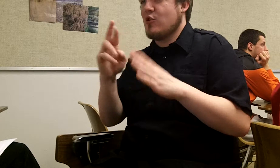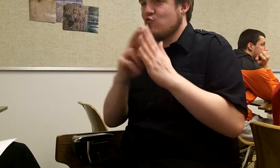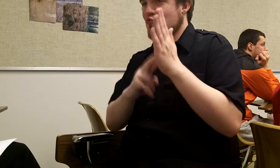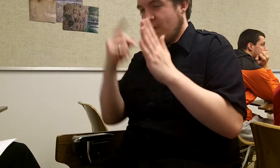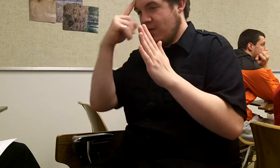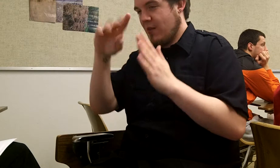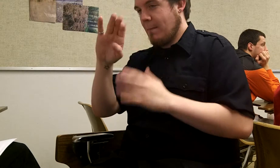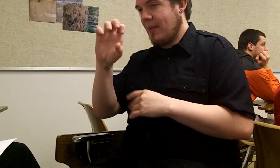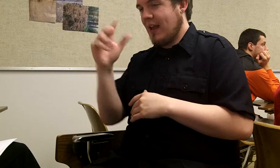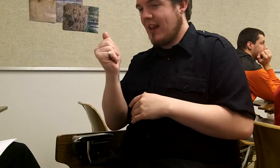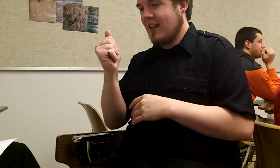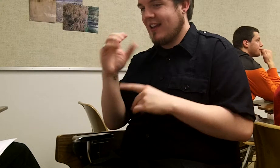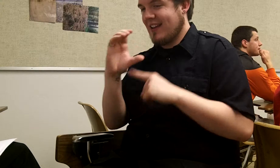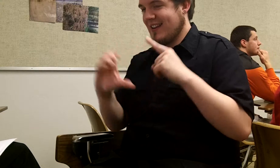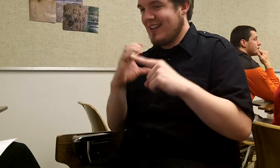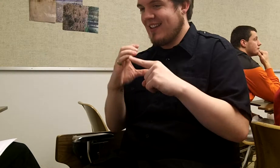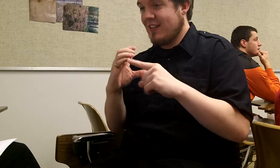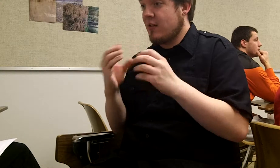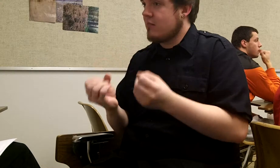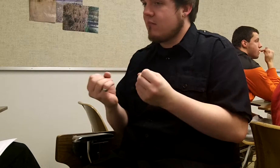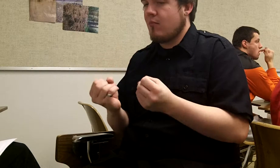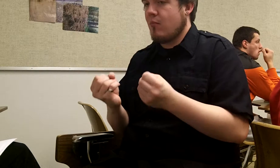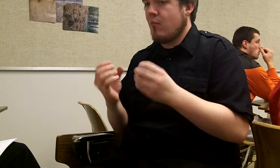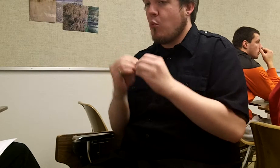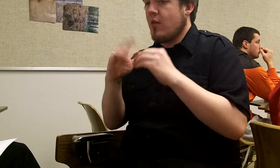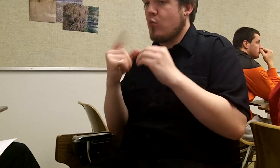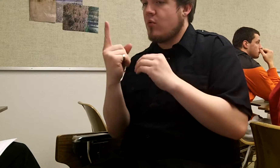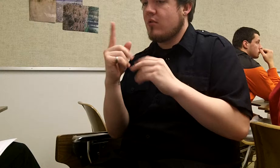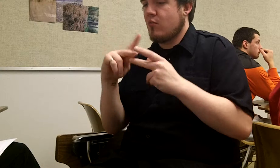proteins that have more than one role inside the cell.